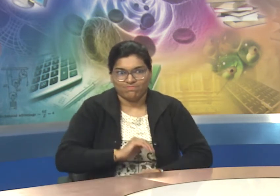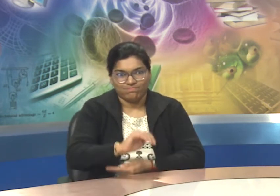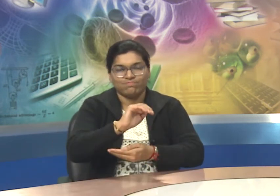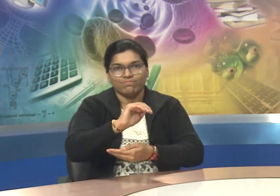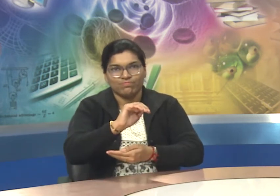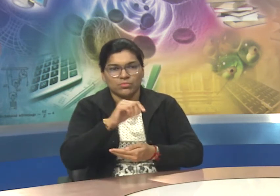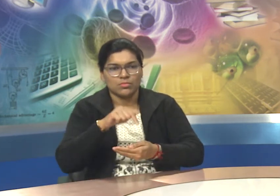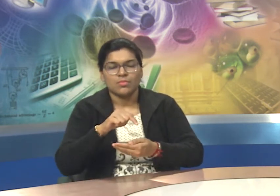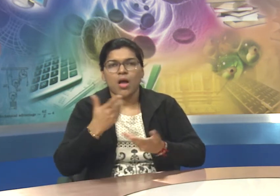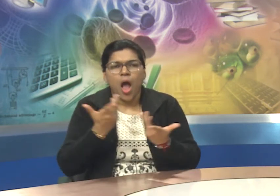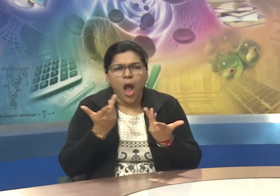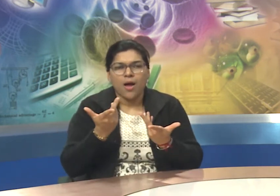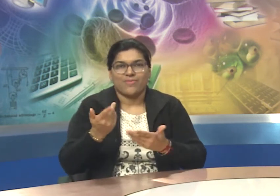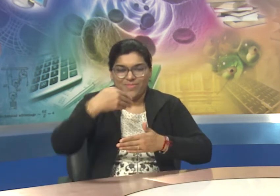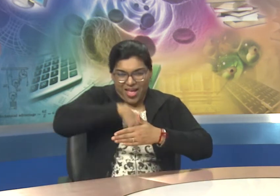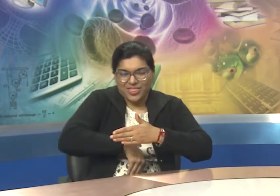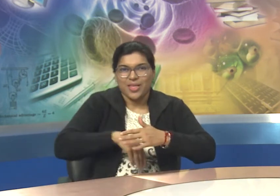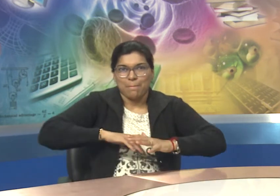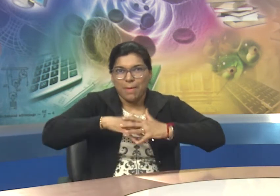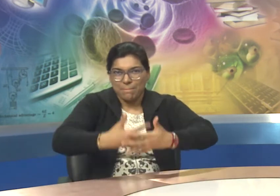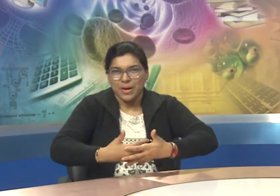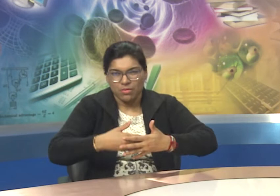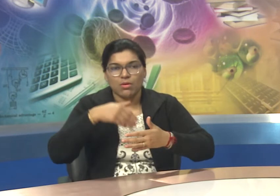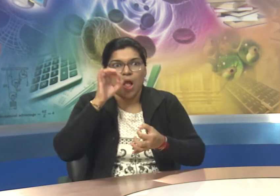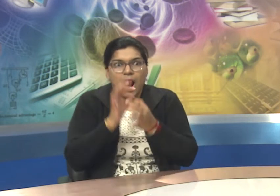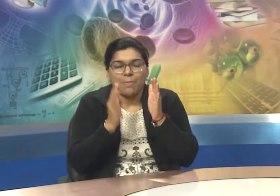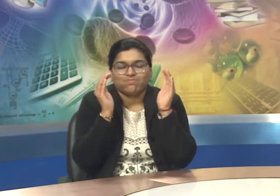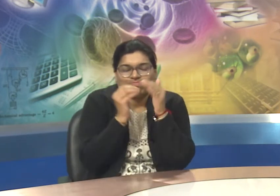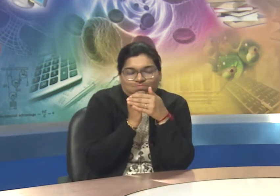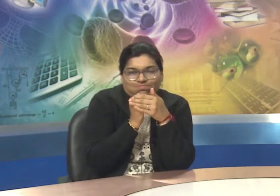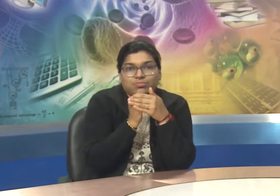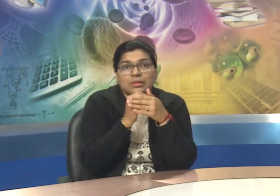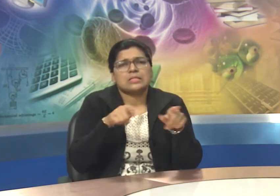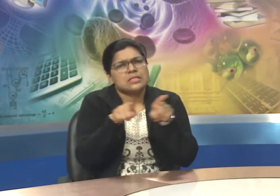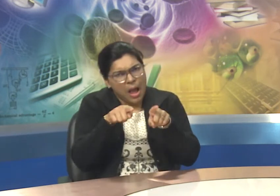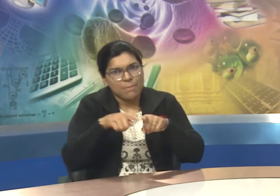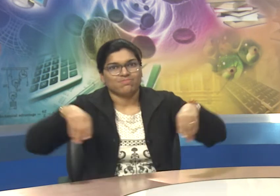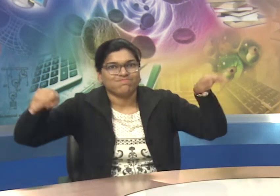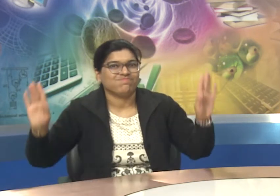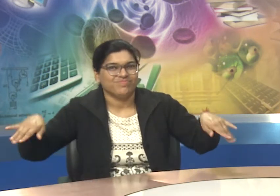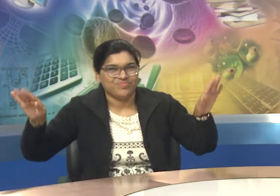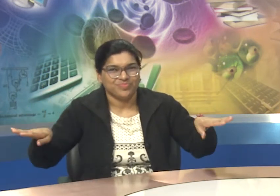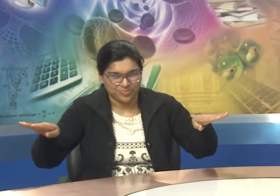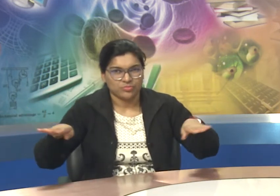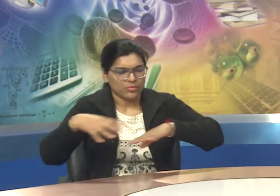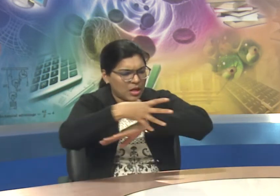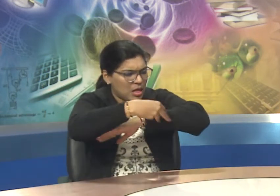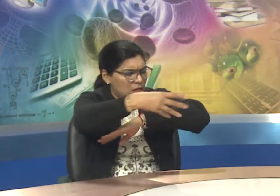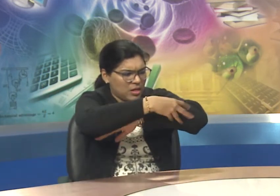into mammals, including human beings,